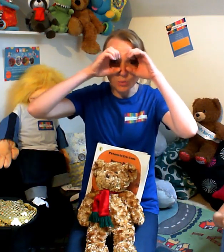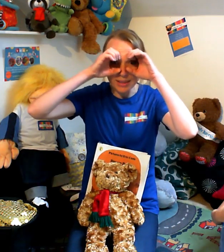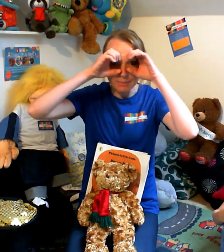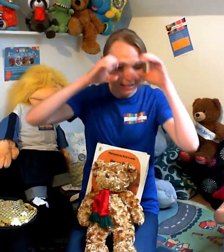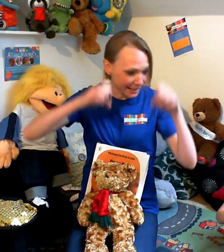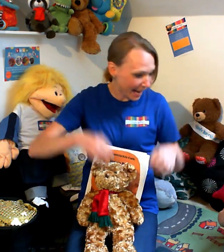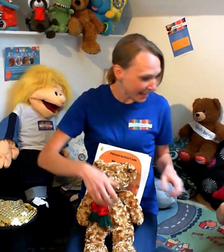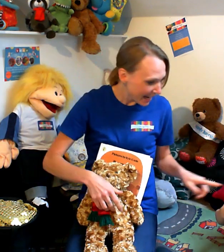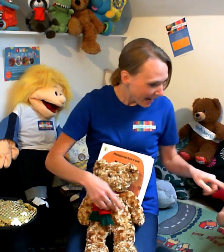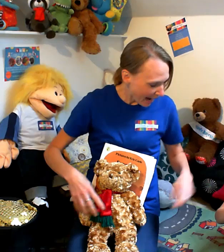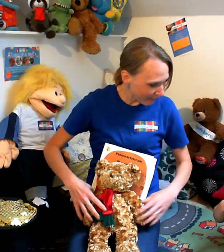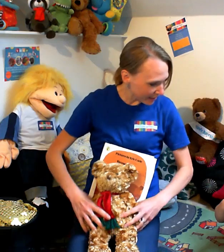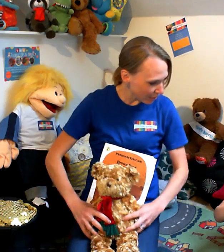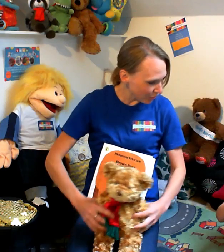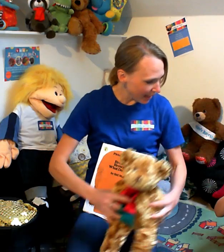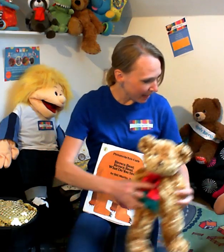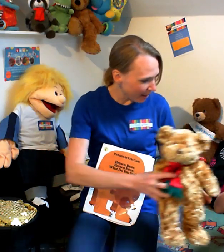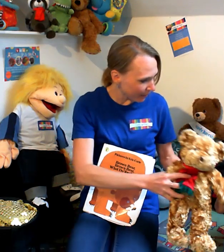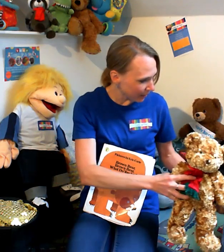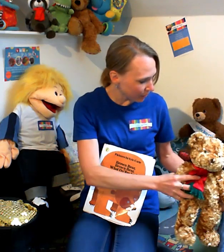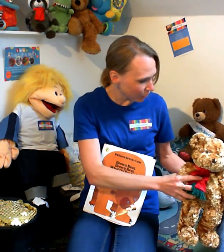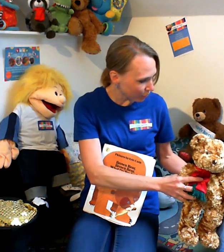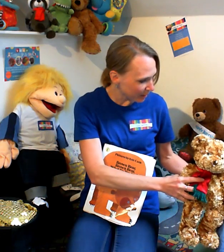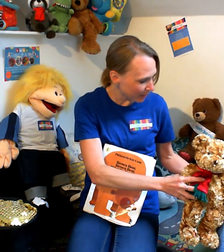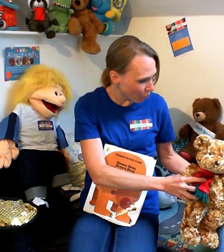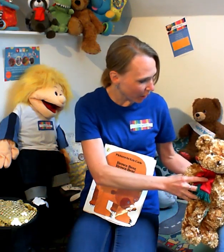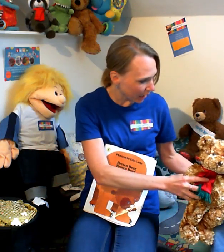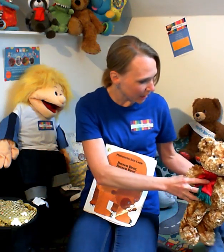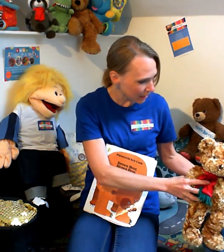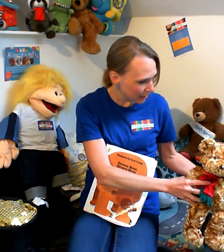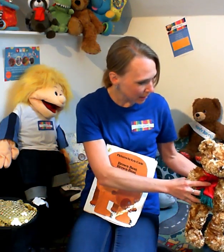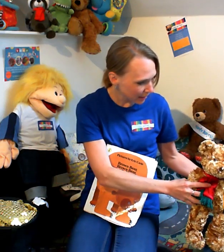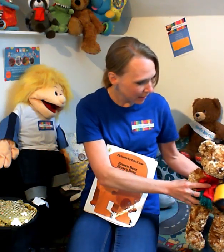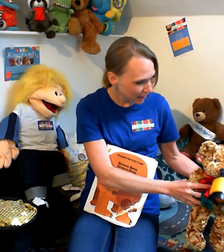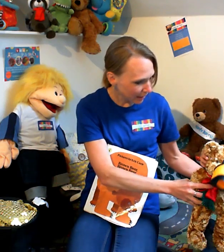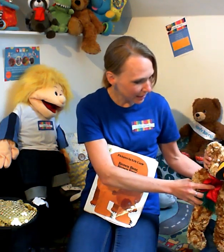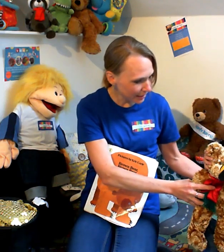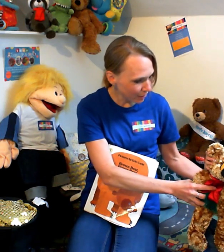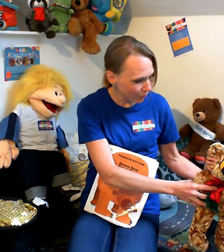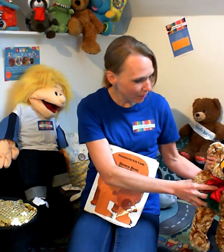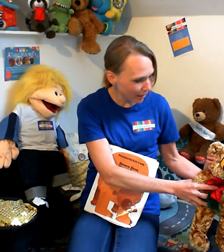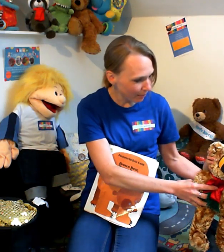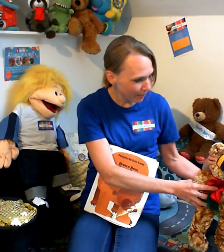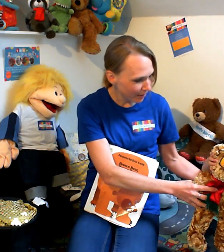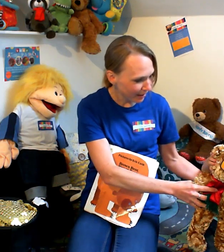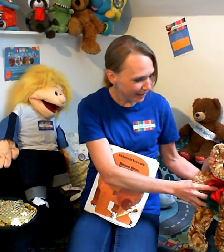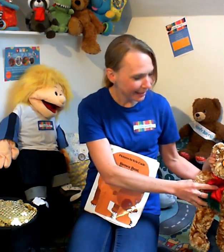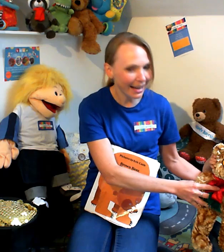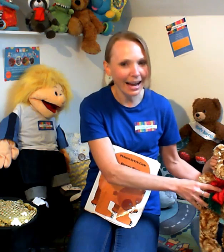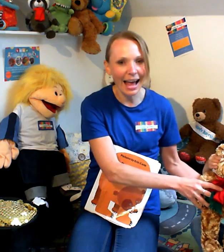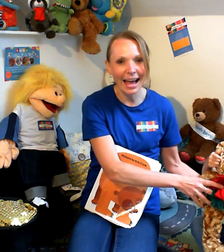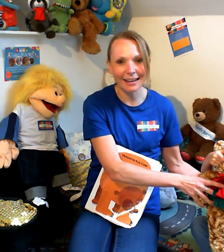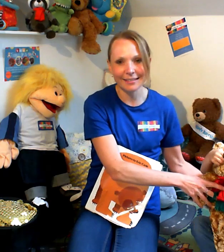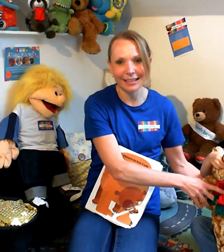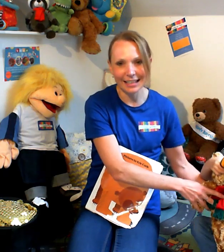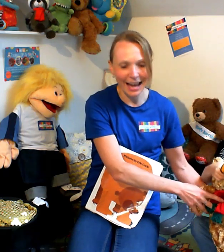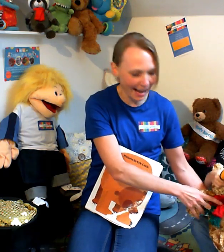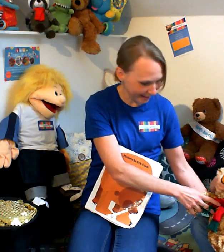him today. Harris, can you let him have a little look through his binoculars? Can you see through them? Yeah, excellent,